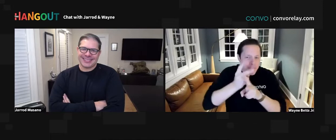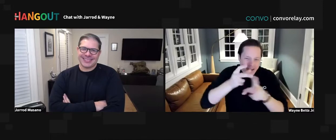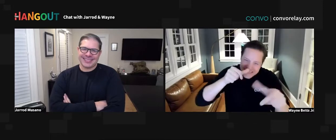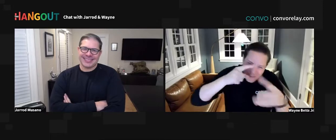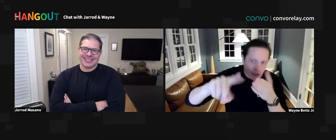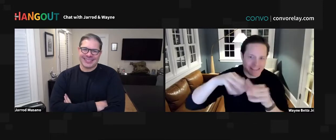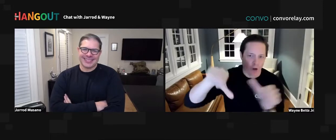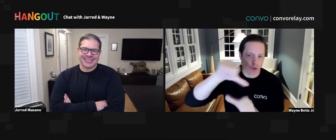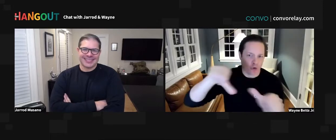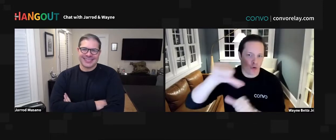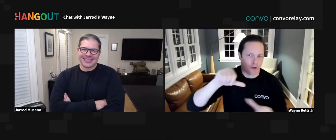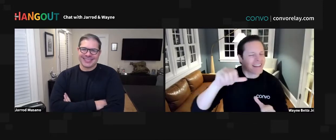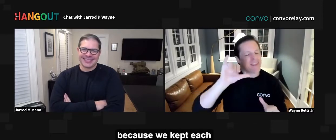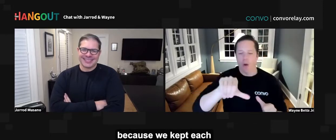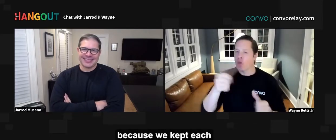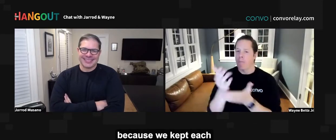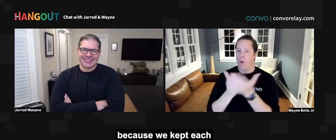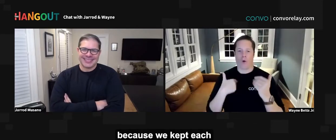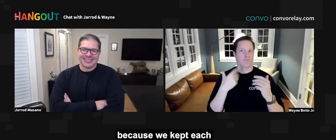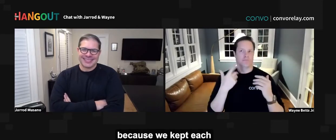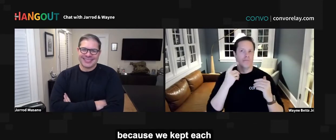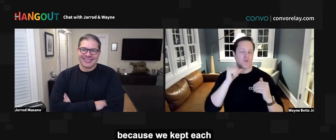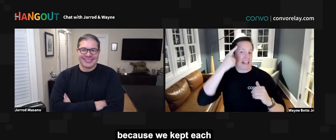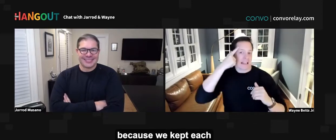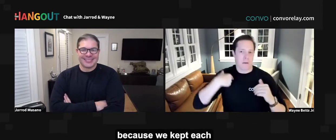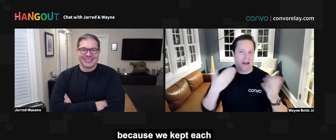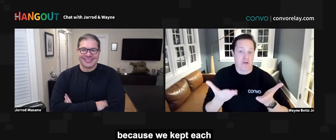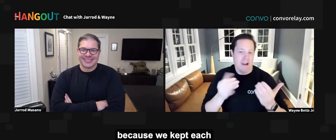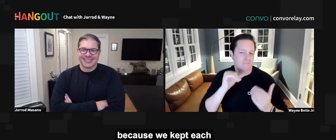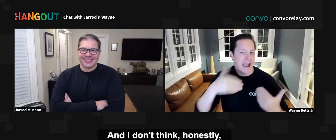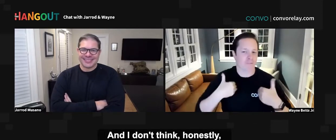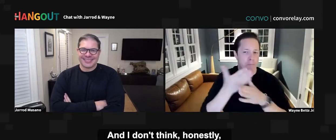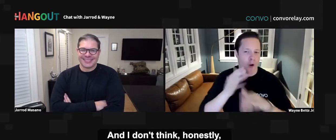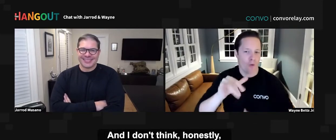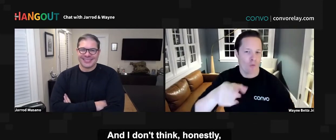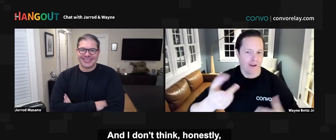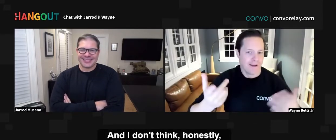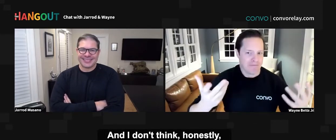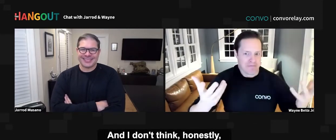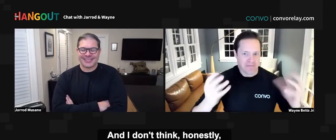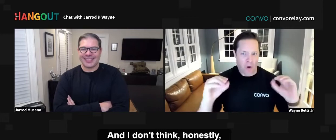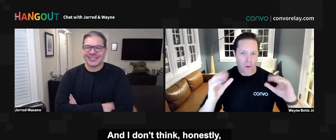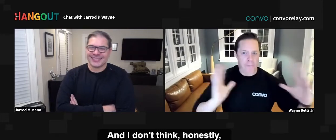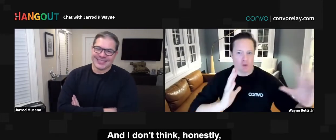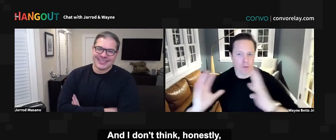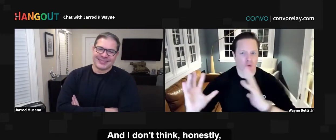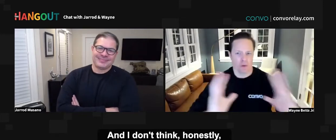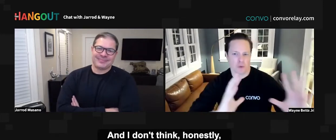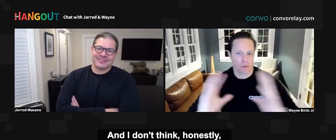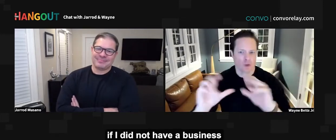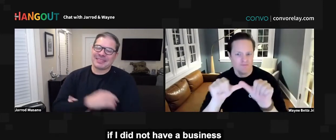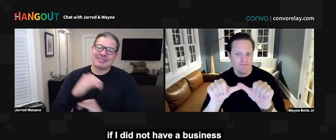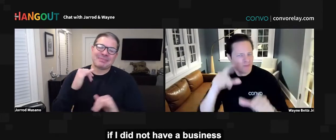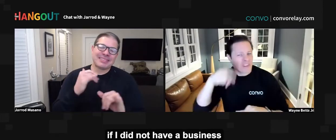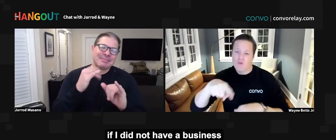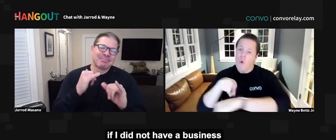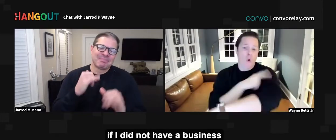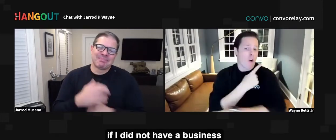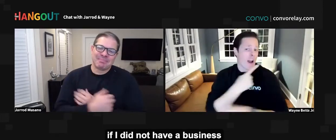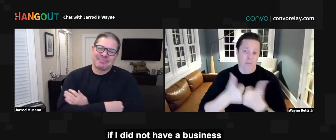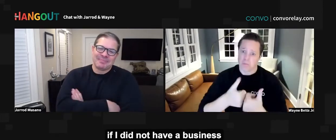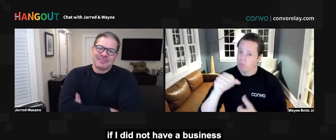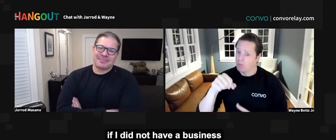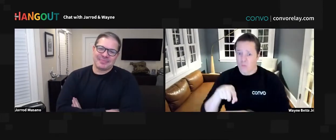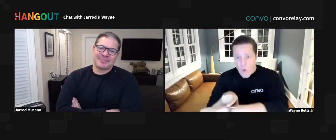this. And it really kept me authentic because we kept each other in check. Right. And I don't think, honestly, I wouldn't be where I am today if I did not have a